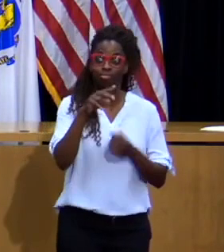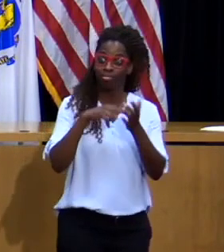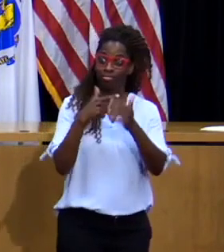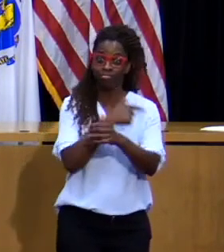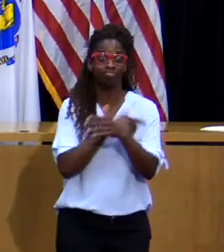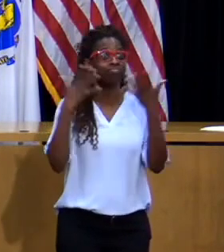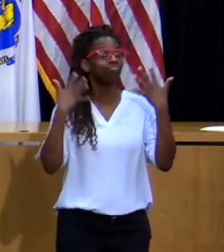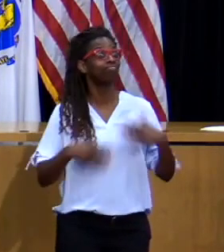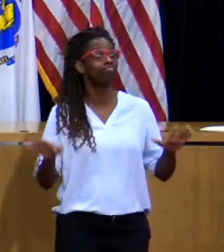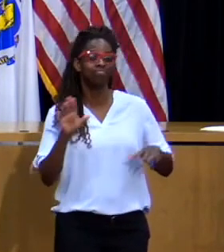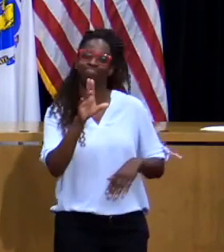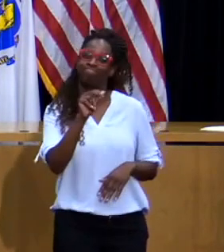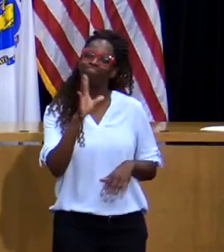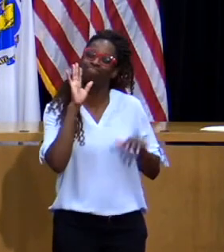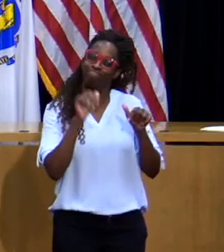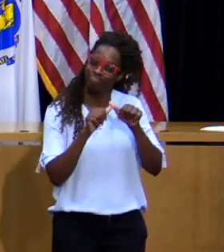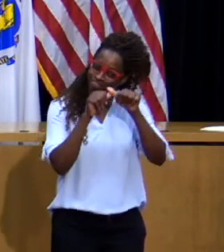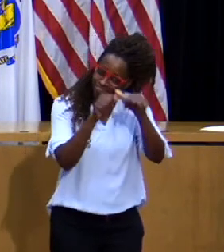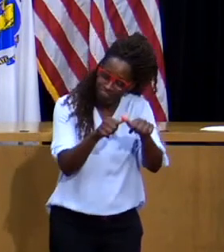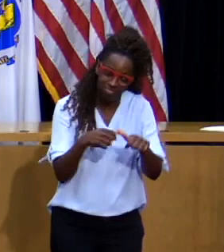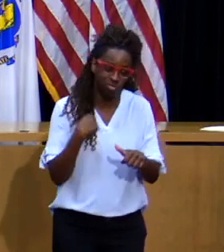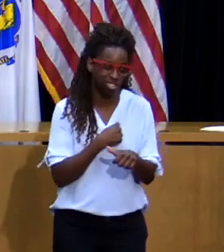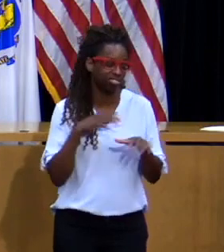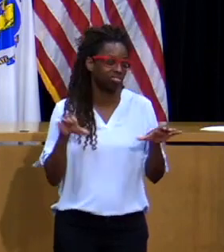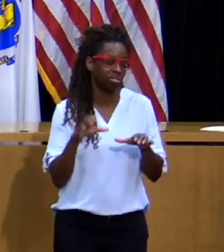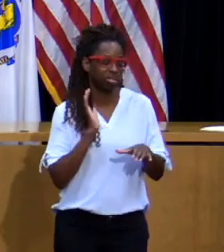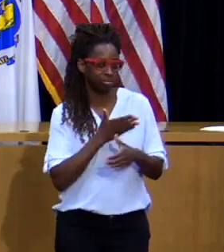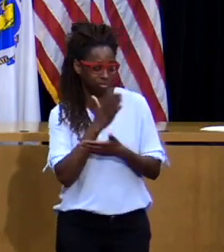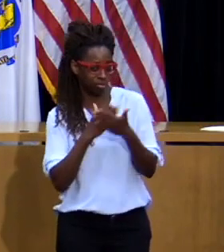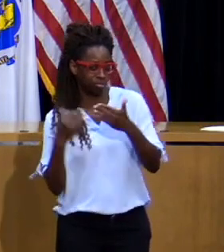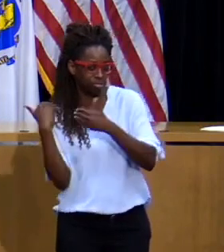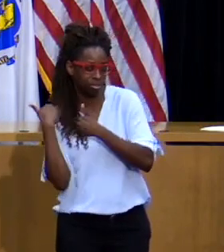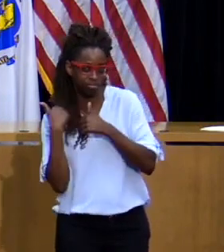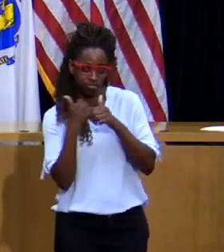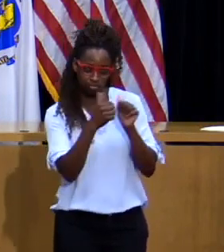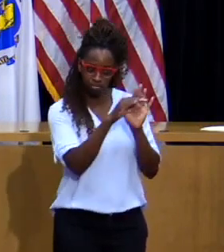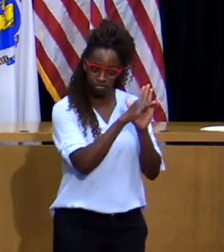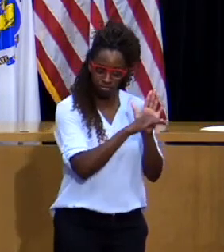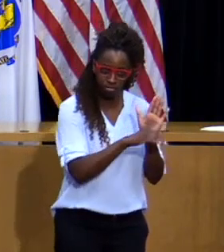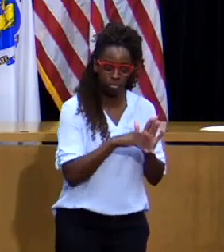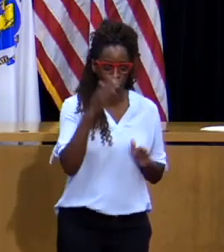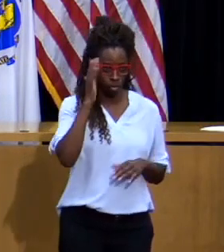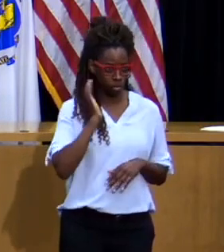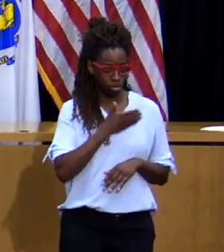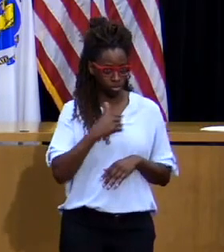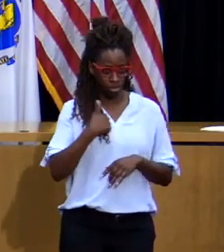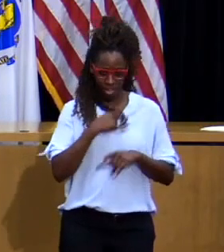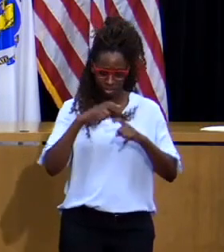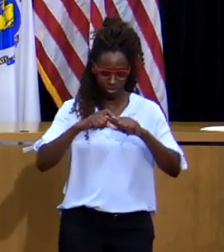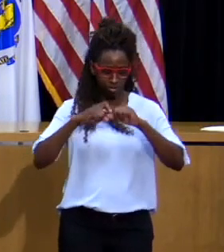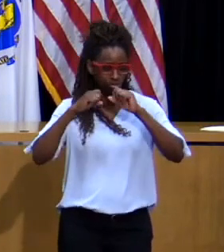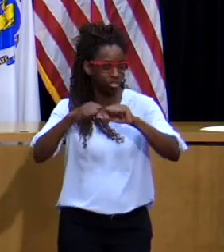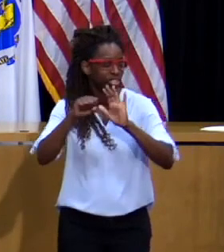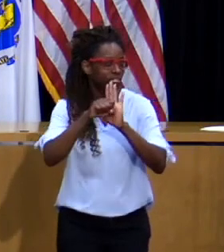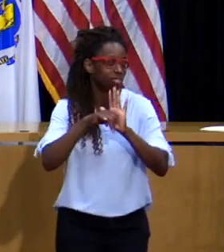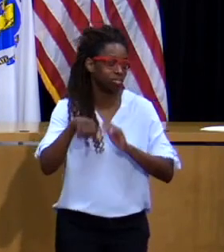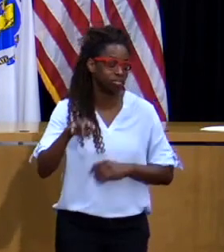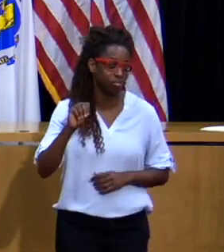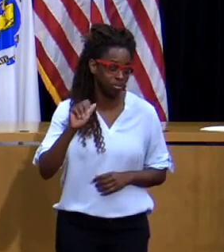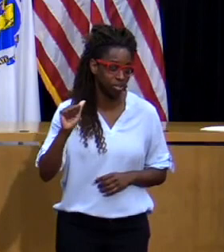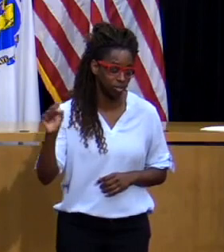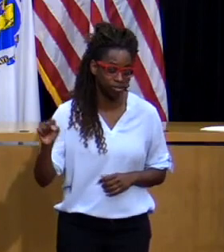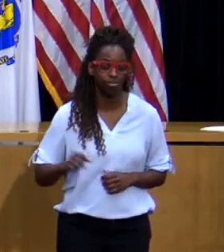to do our part to protect our communities, to protect each other, and to protect our Commonwealth. So, as you all